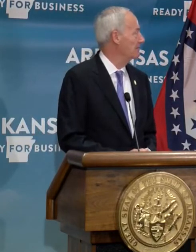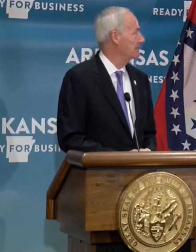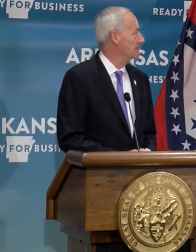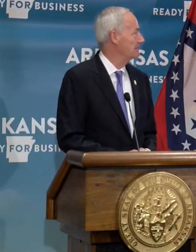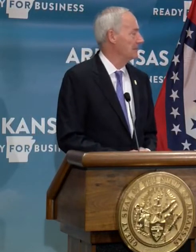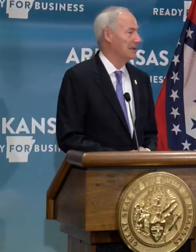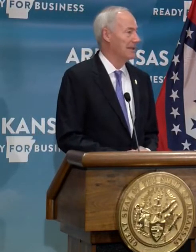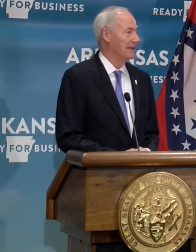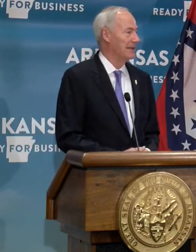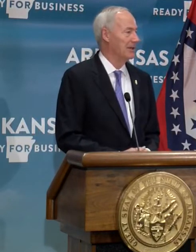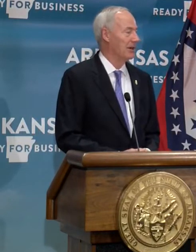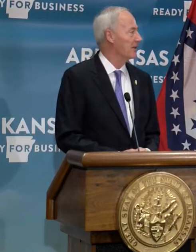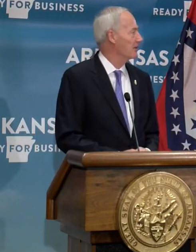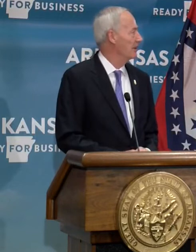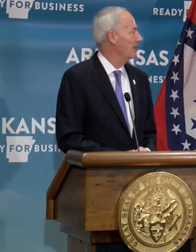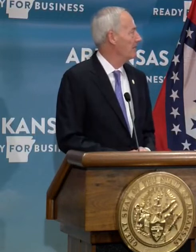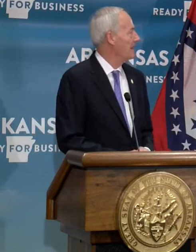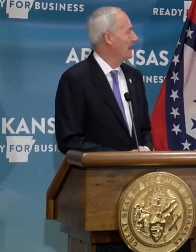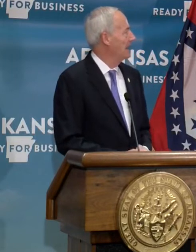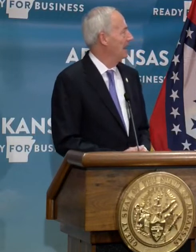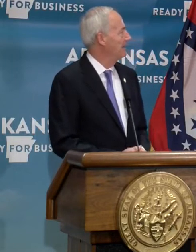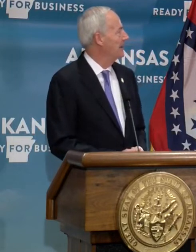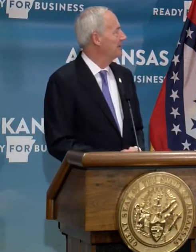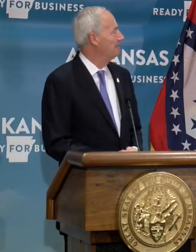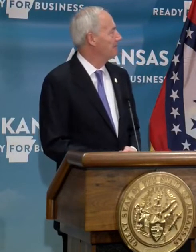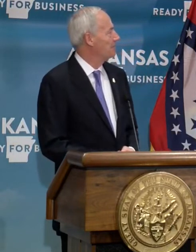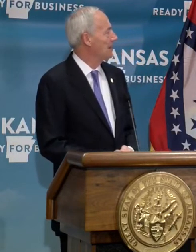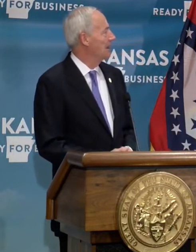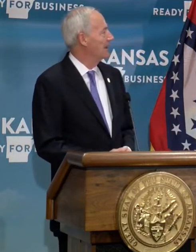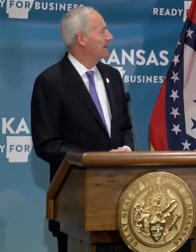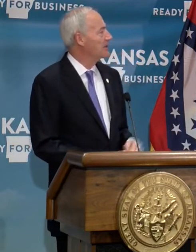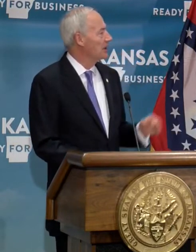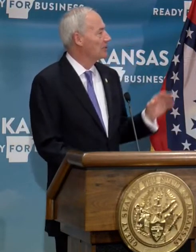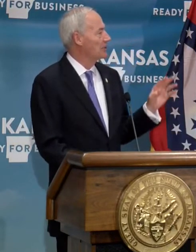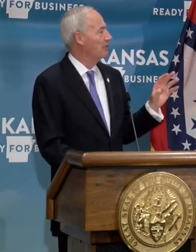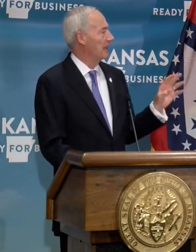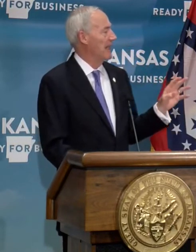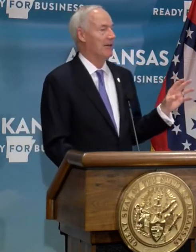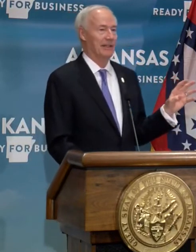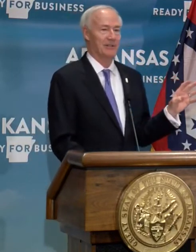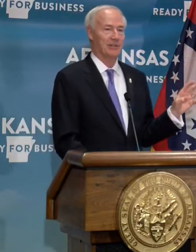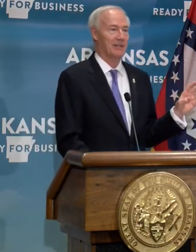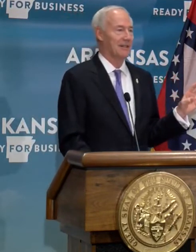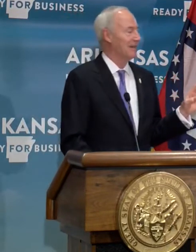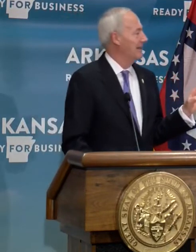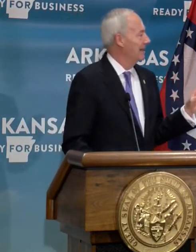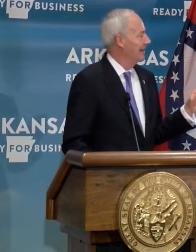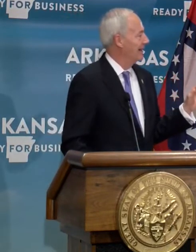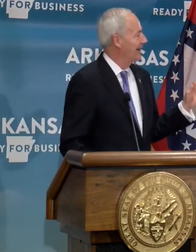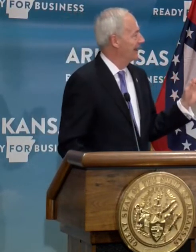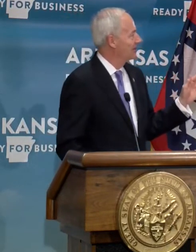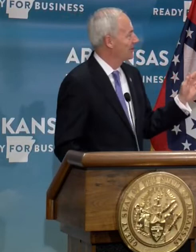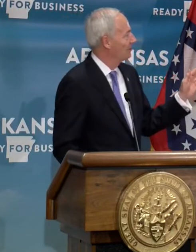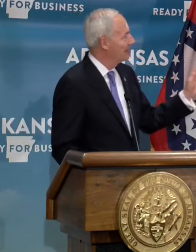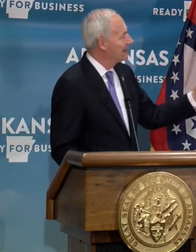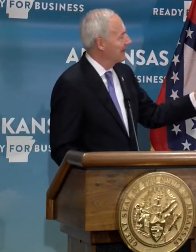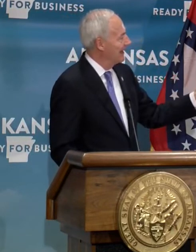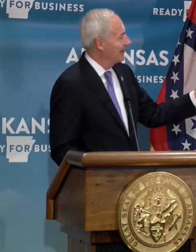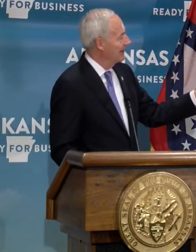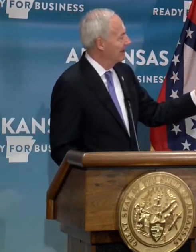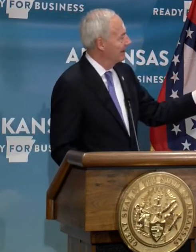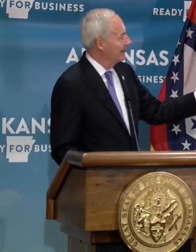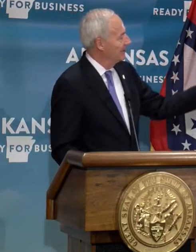population in Arkansas. And then this goes through the counties. And so